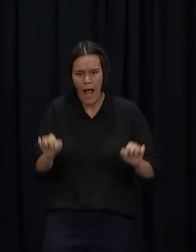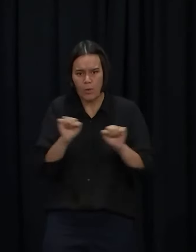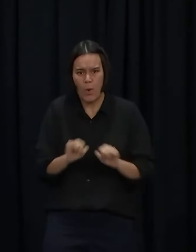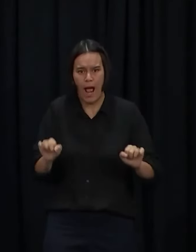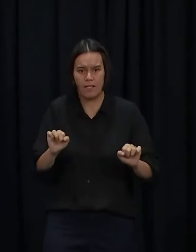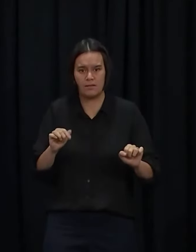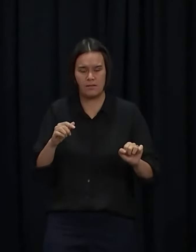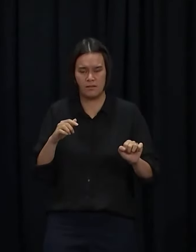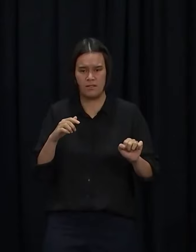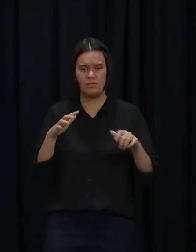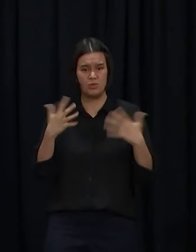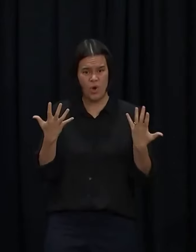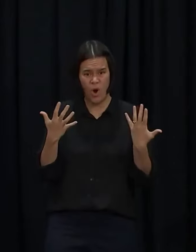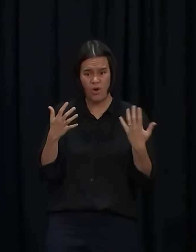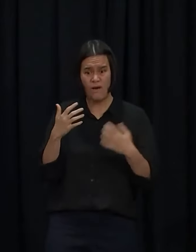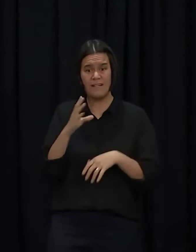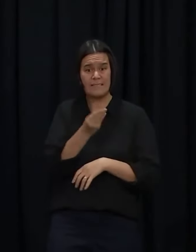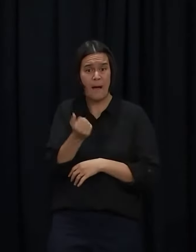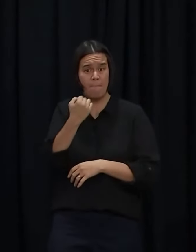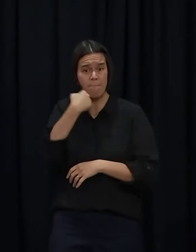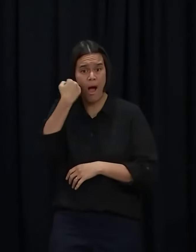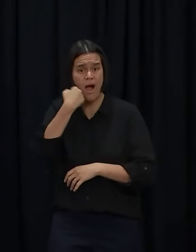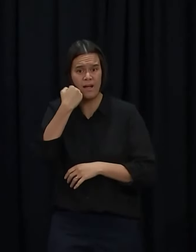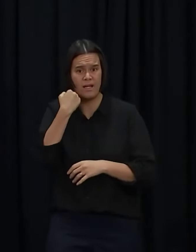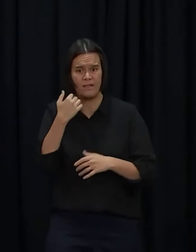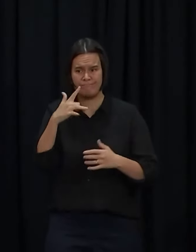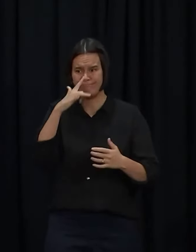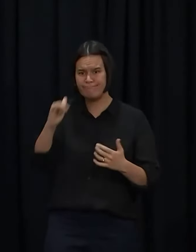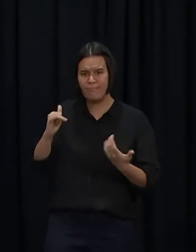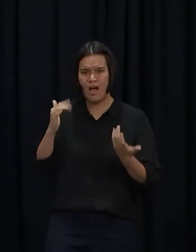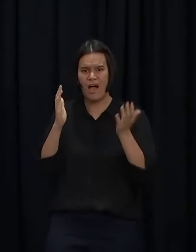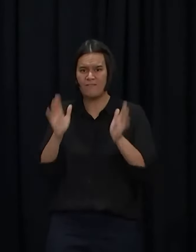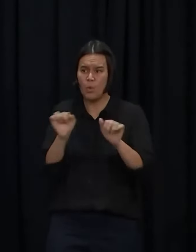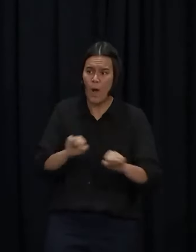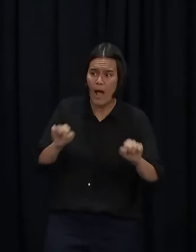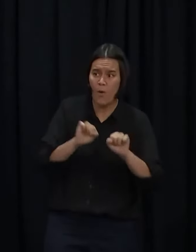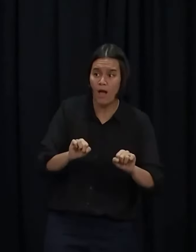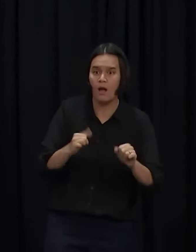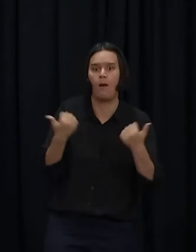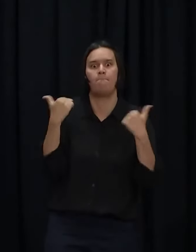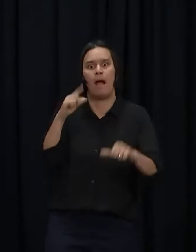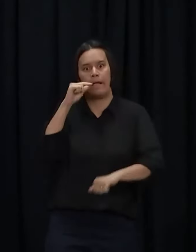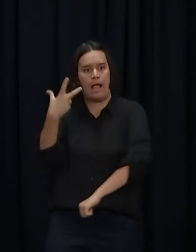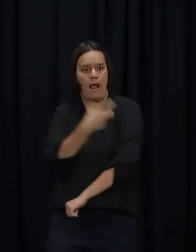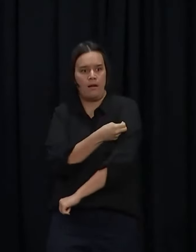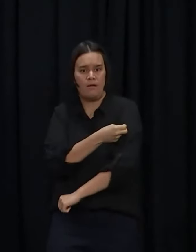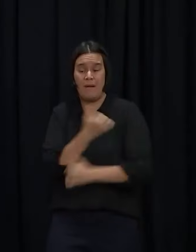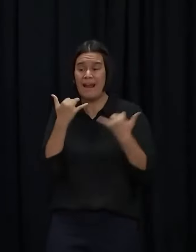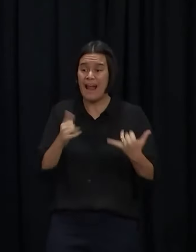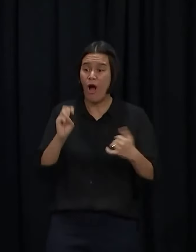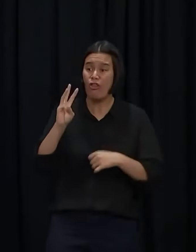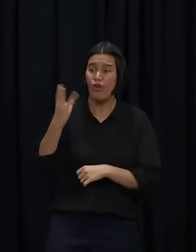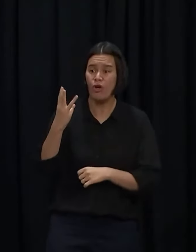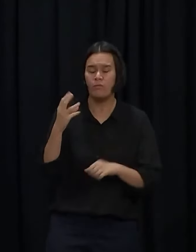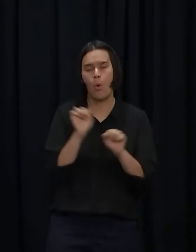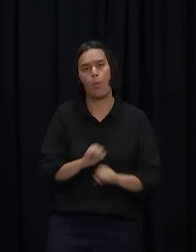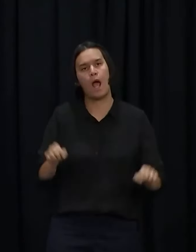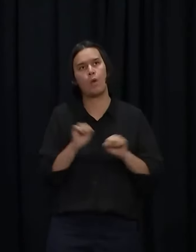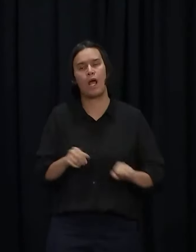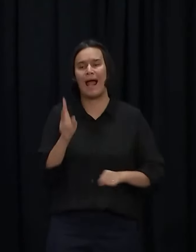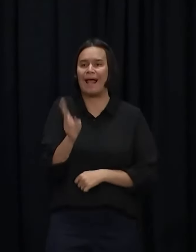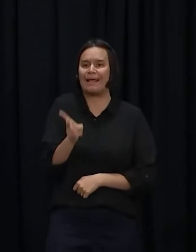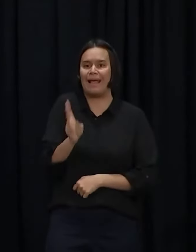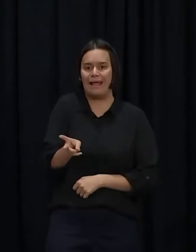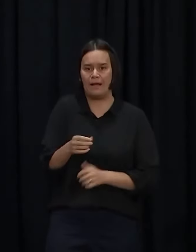months, perhaps? Of course, that's any change into the vaccination schedule or the gap between vaccines is something that